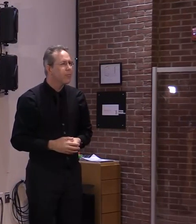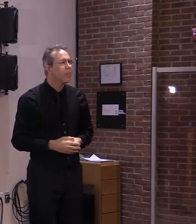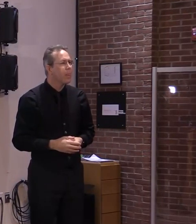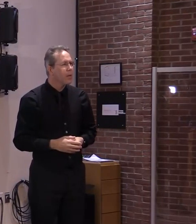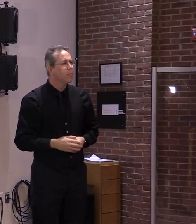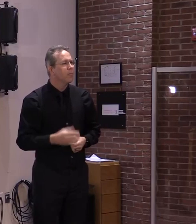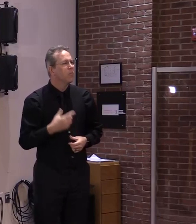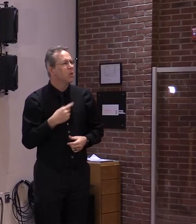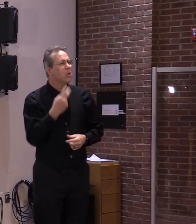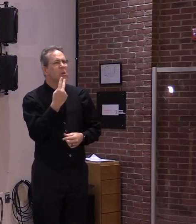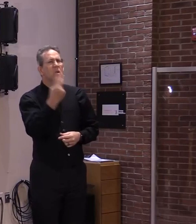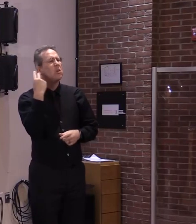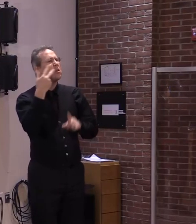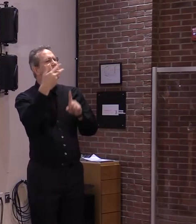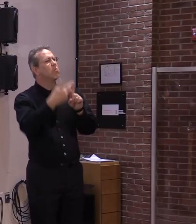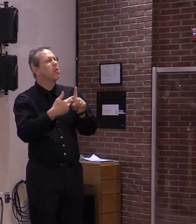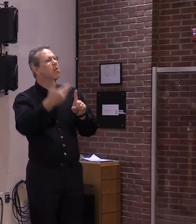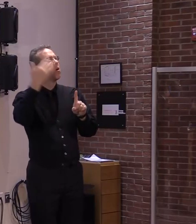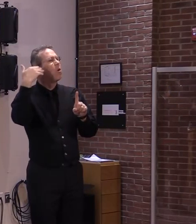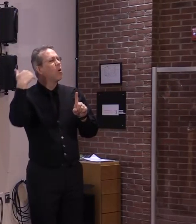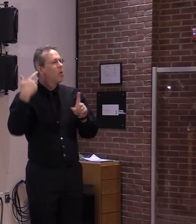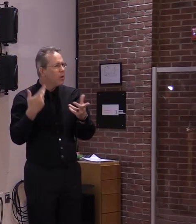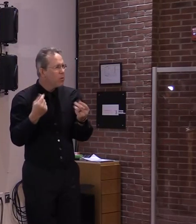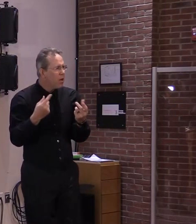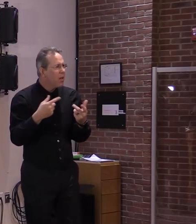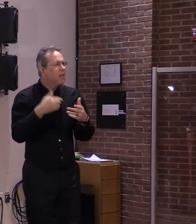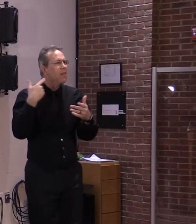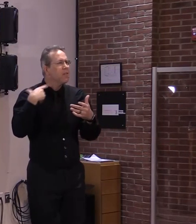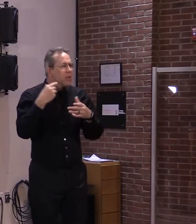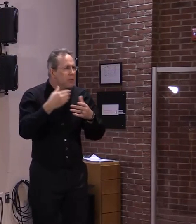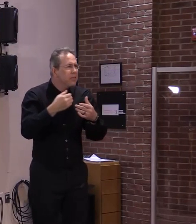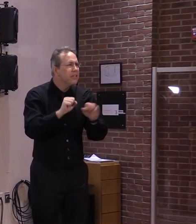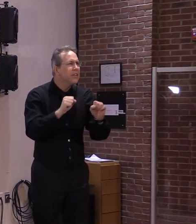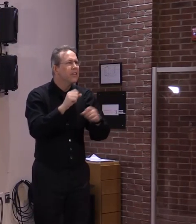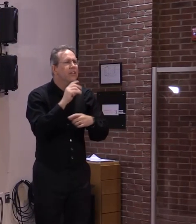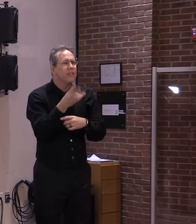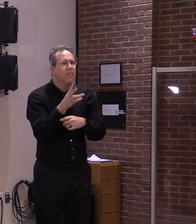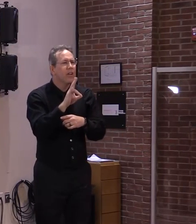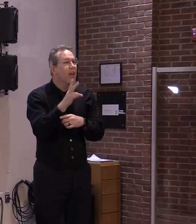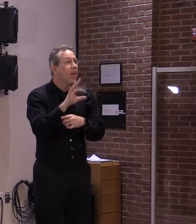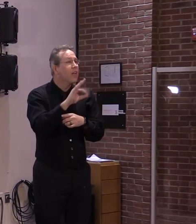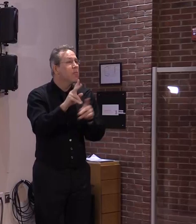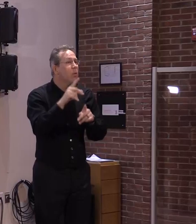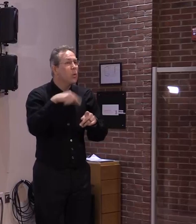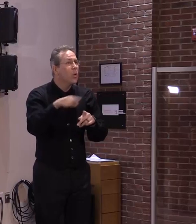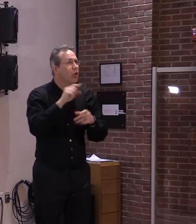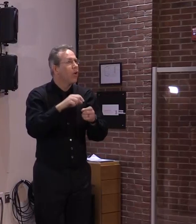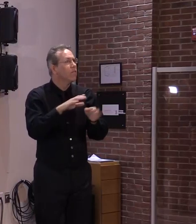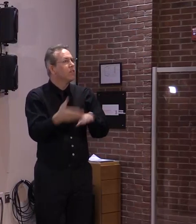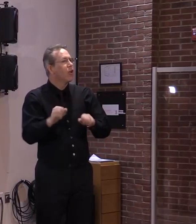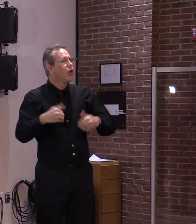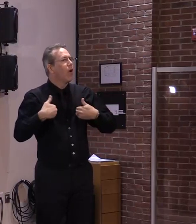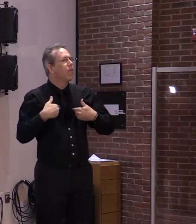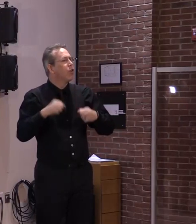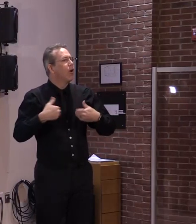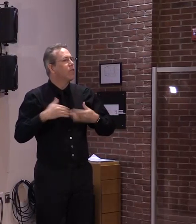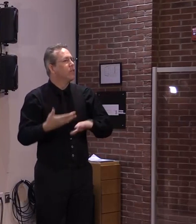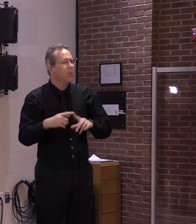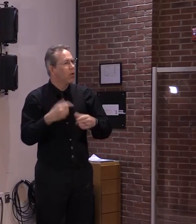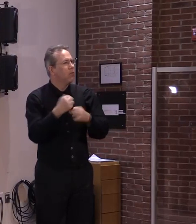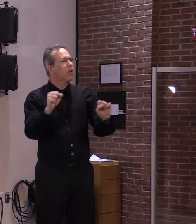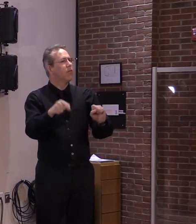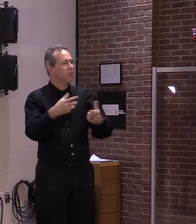been saved so far from the vaccine being available to us here in Vermont. And many more can be saved when it's our turn